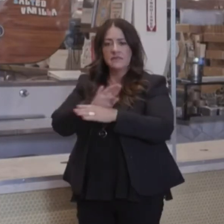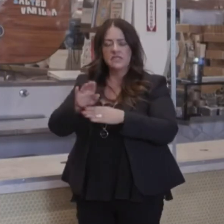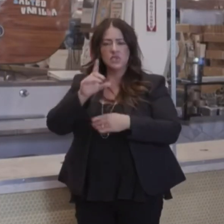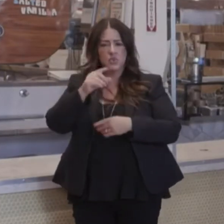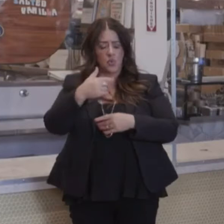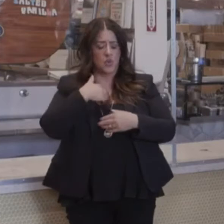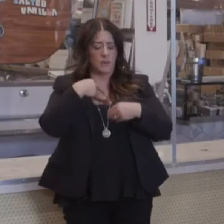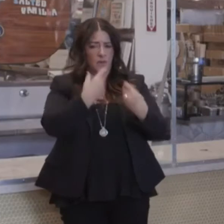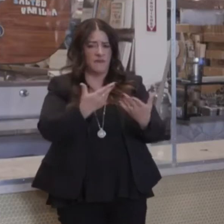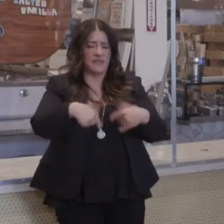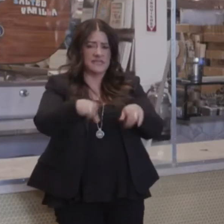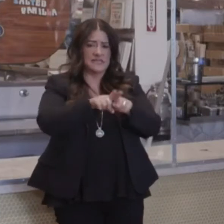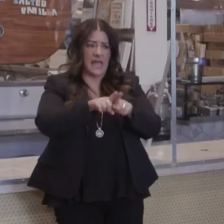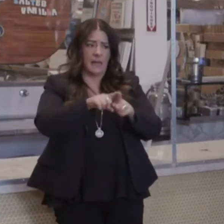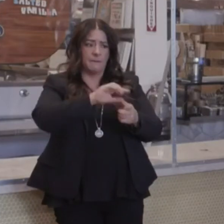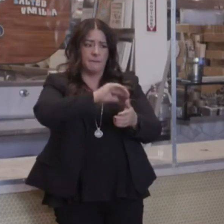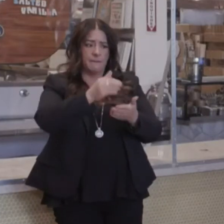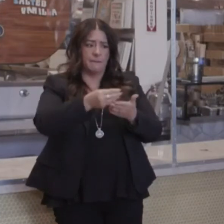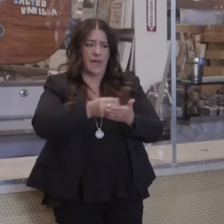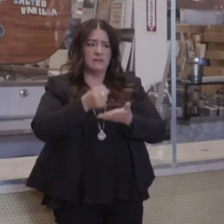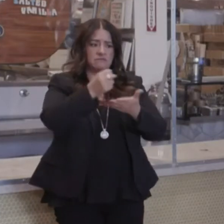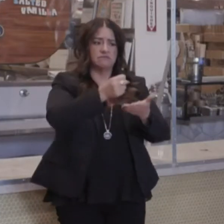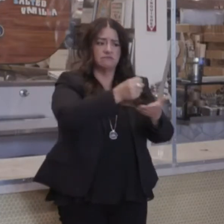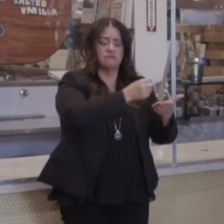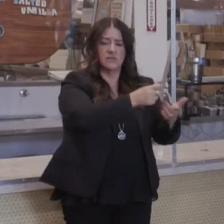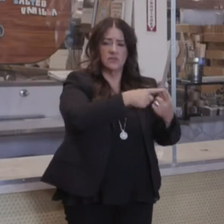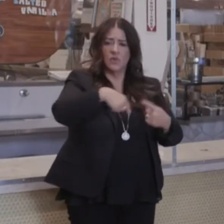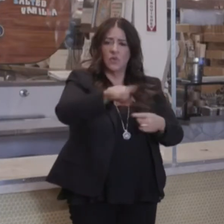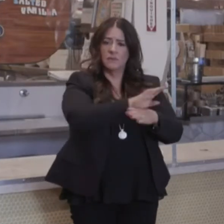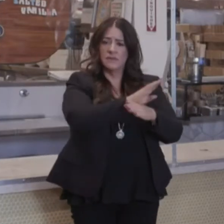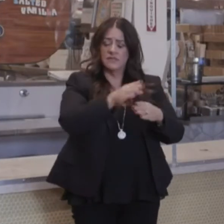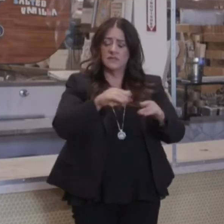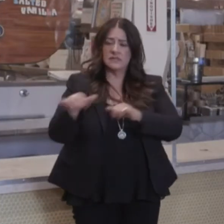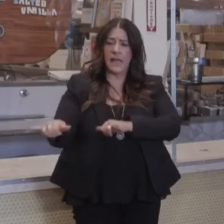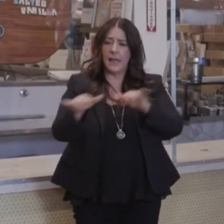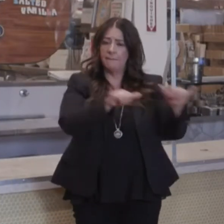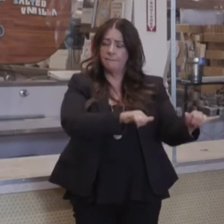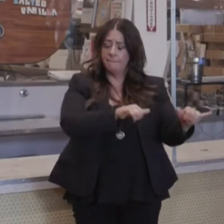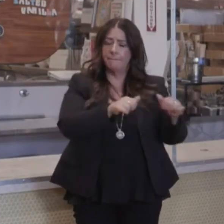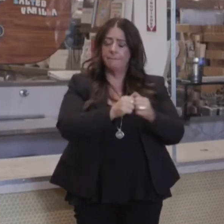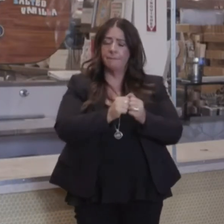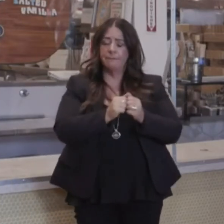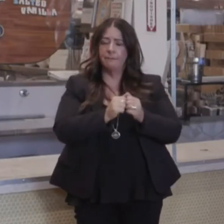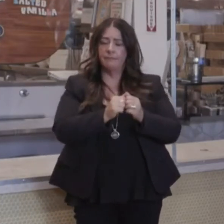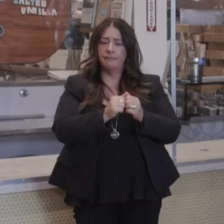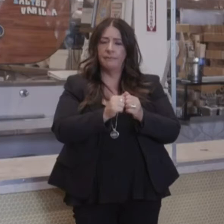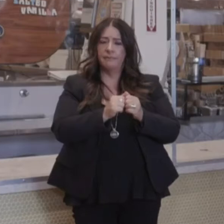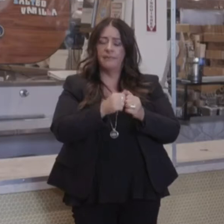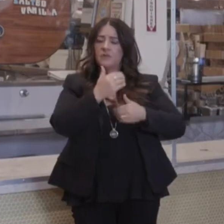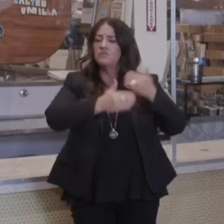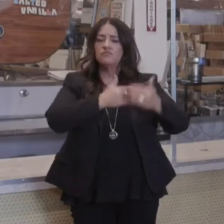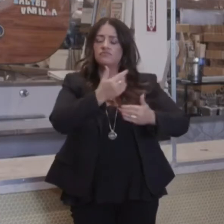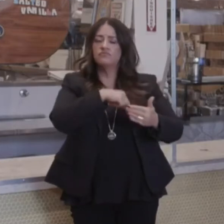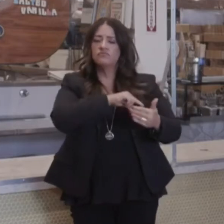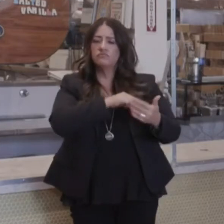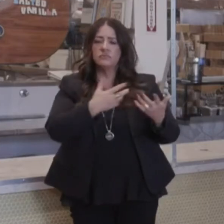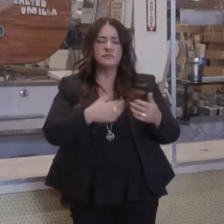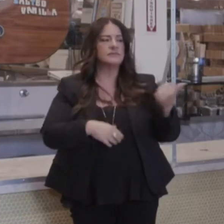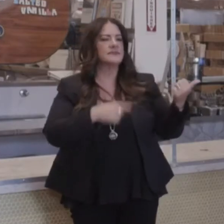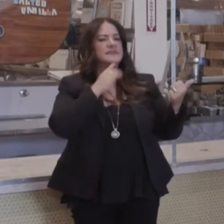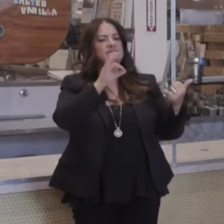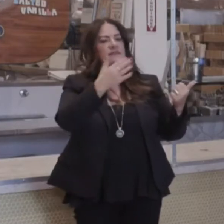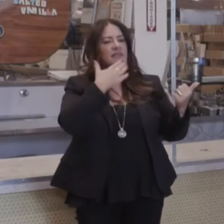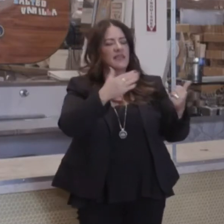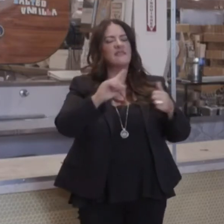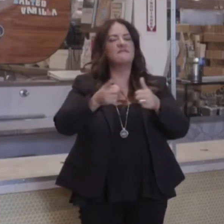ratio moving forward for who gets these grants? Well, I really appreciate that question, and thank you for highlighting in those first